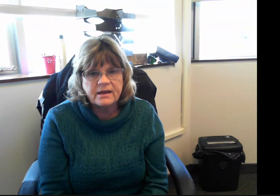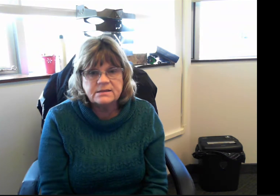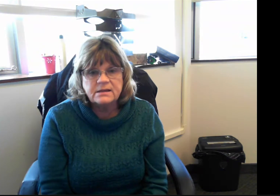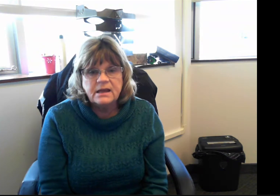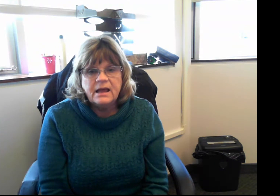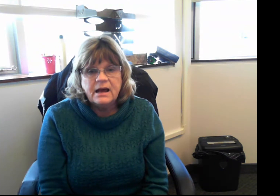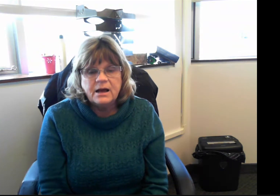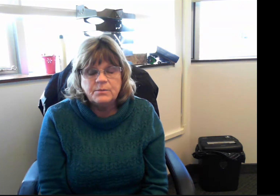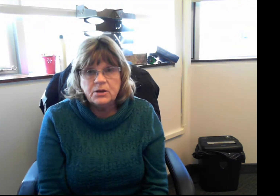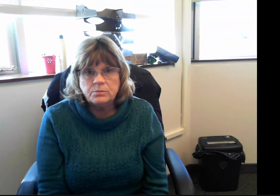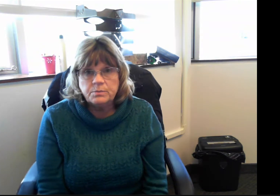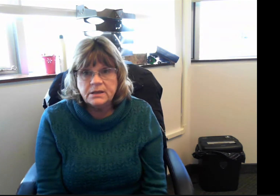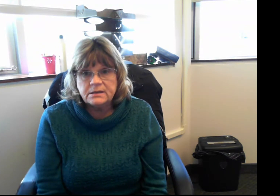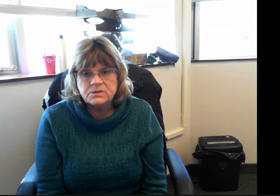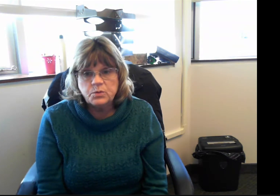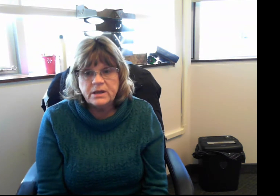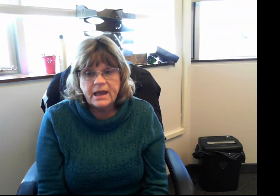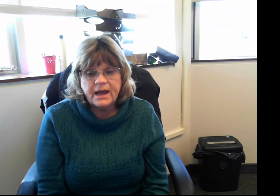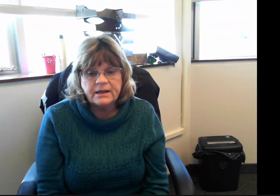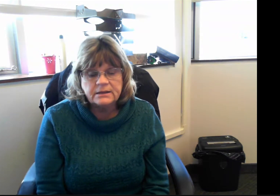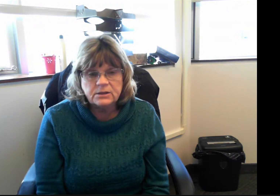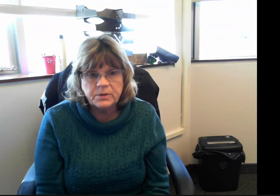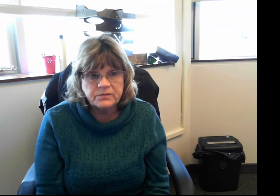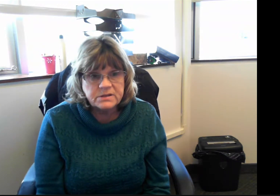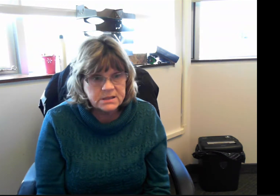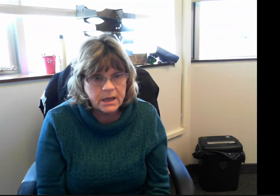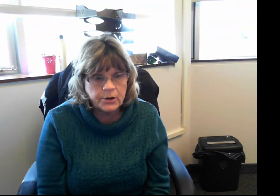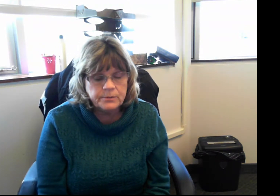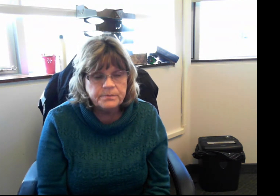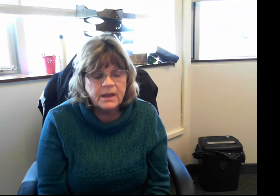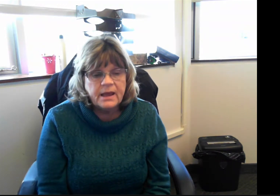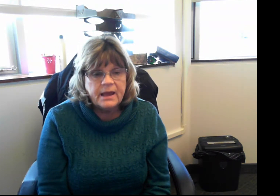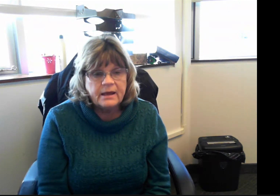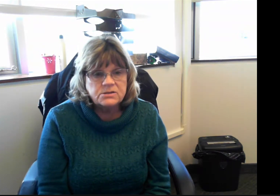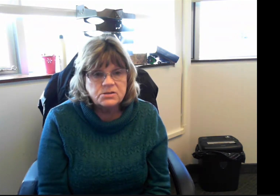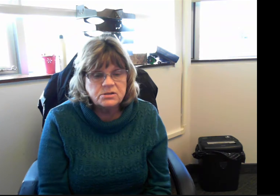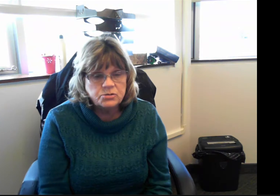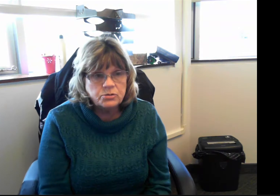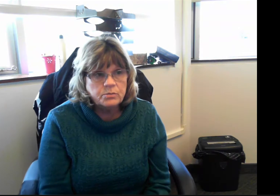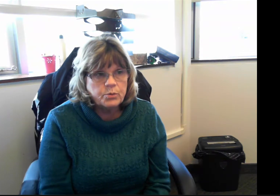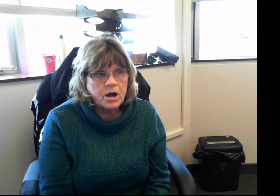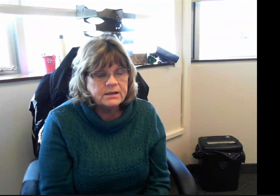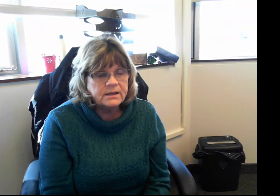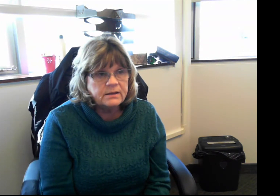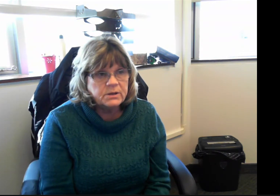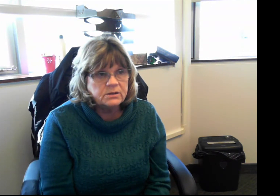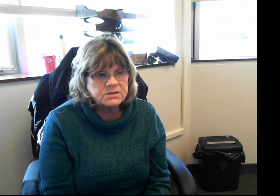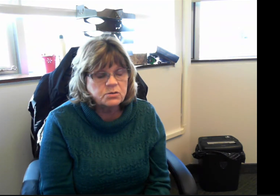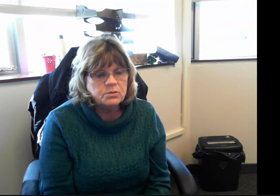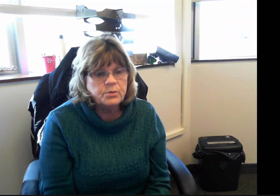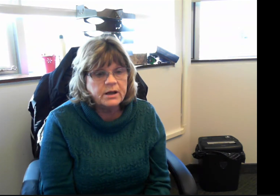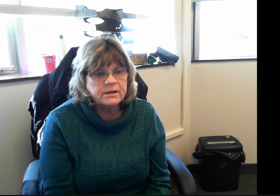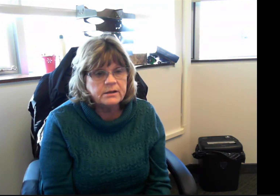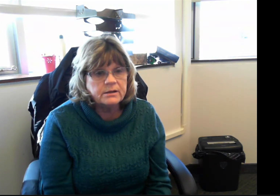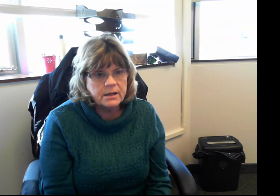that here in Billings, we had a little bit of a scare, and a student in the middle school brought a gun